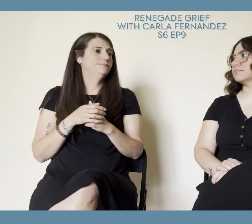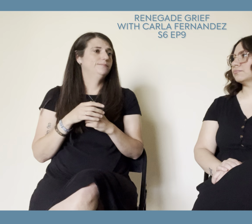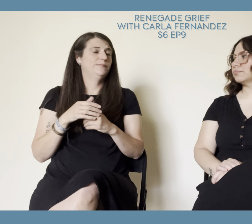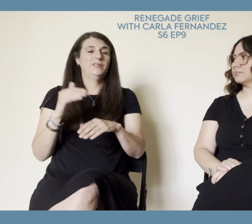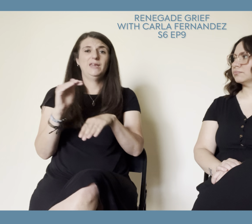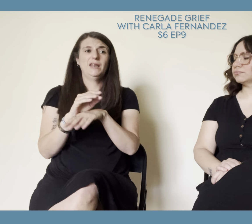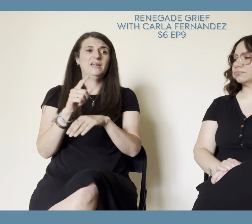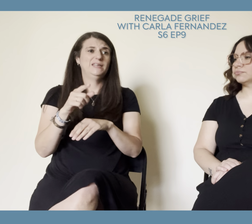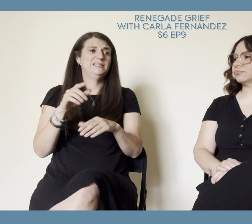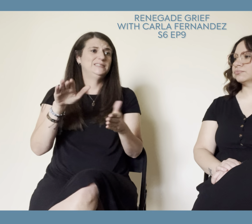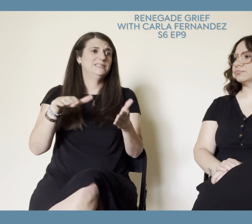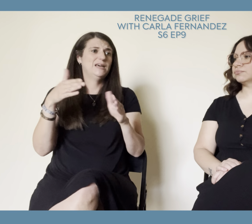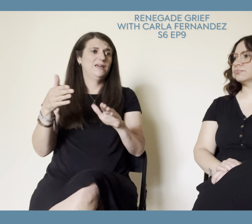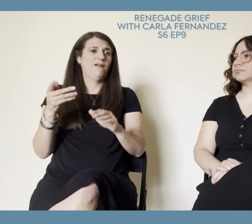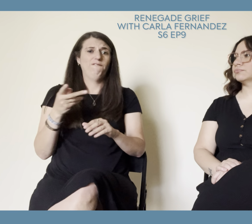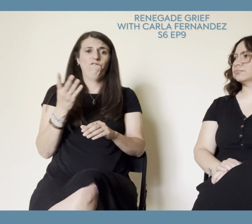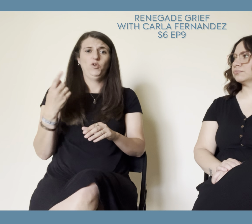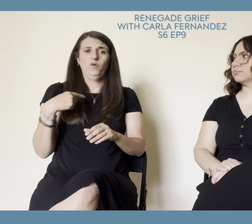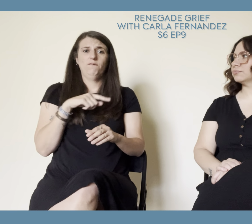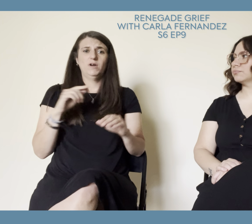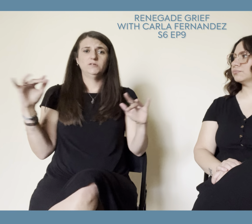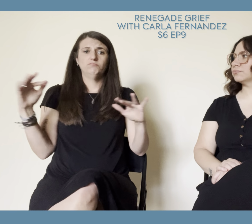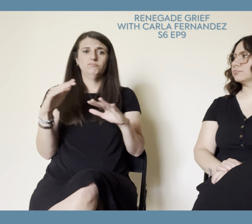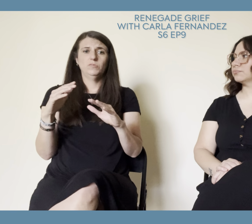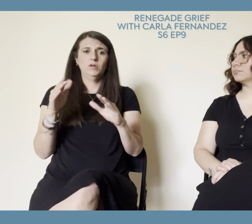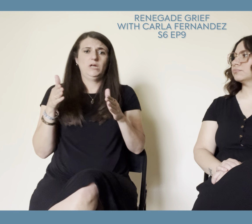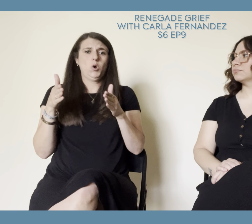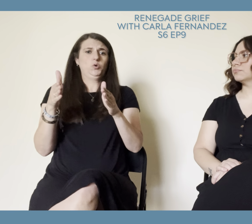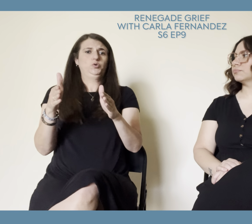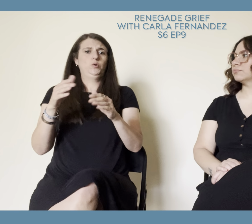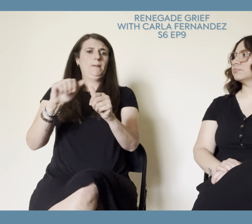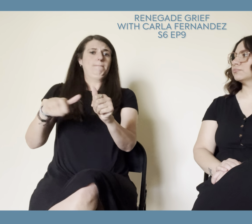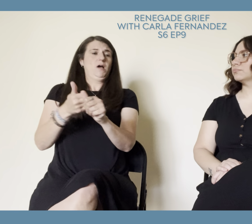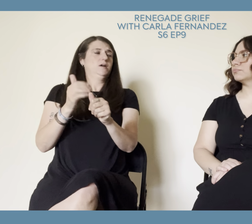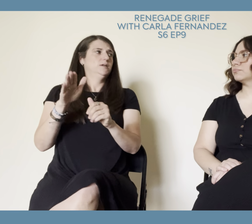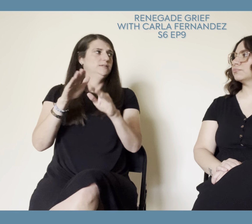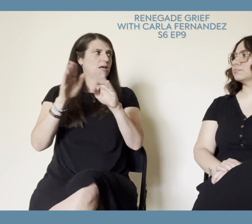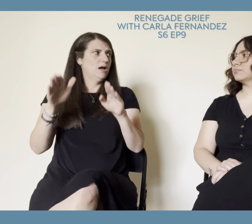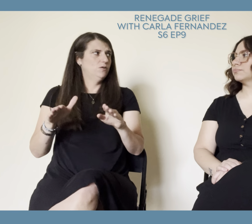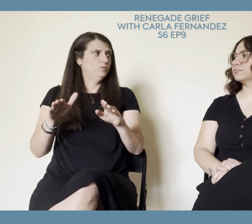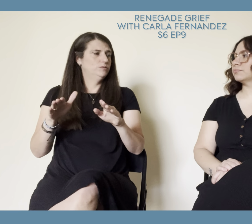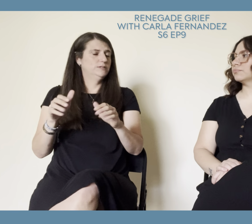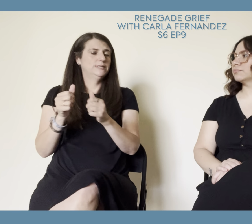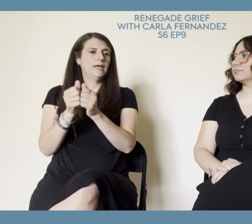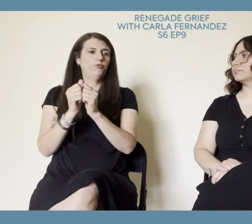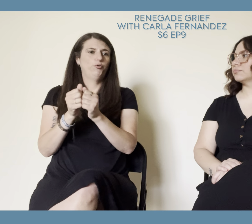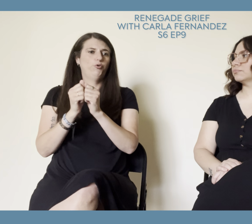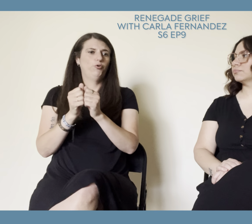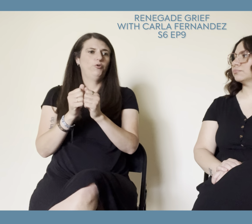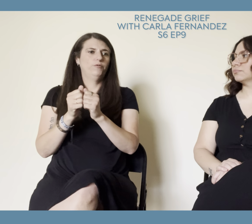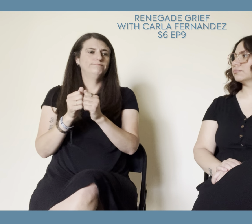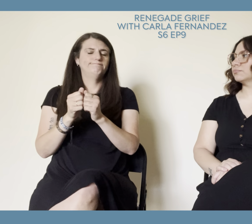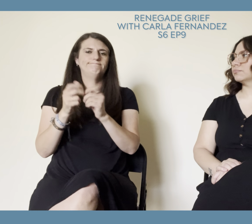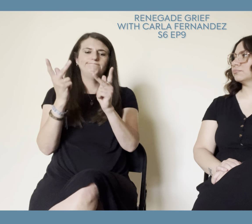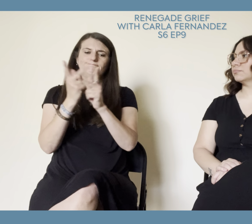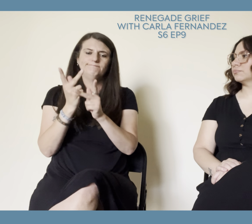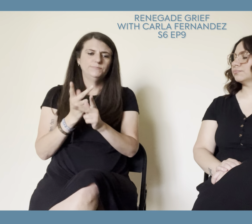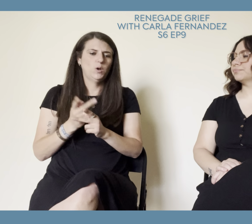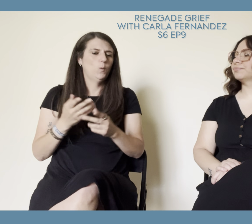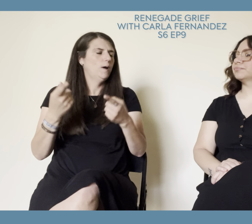bunch of us gathered in the kind of cul-de-sac behind his house to be together and make sense of what had just happened.